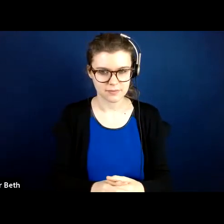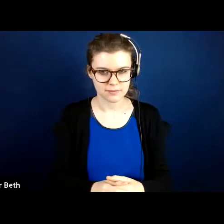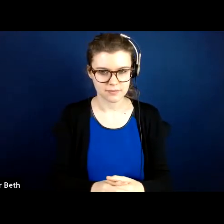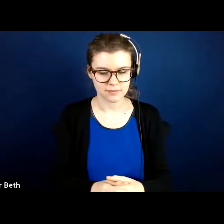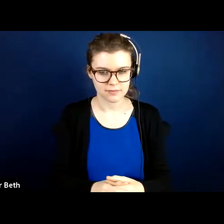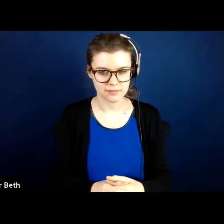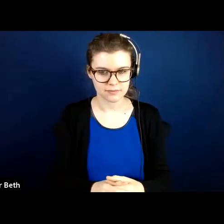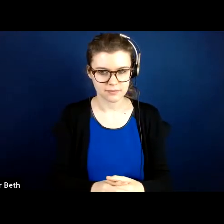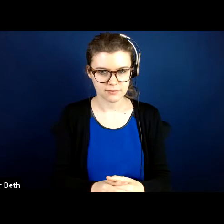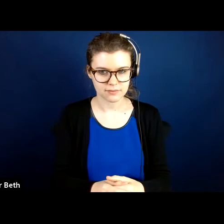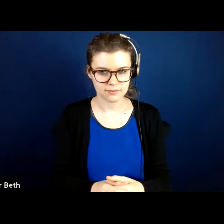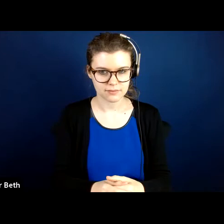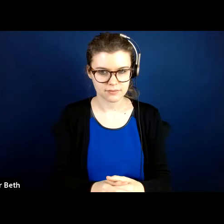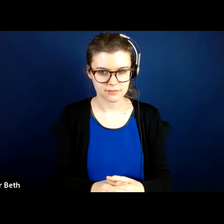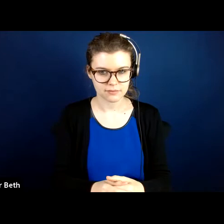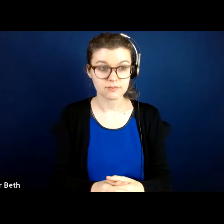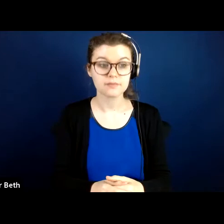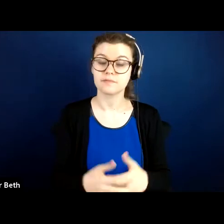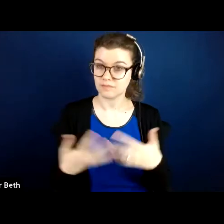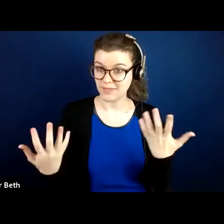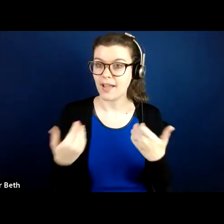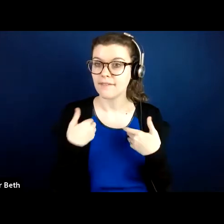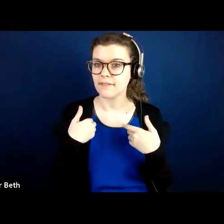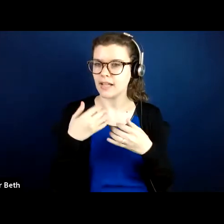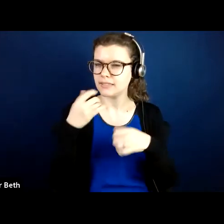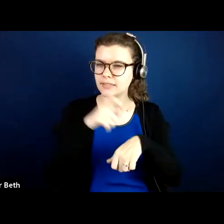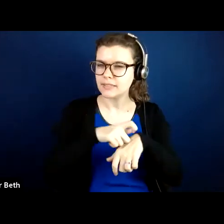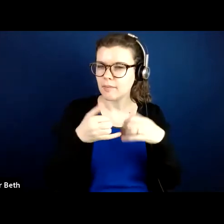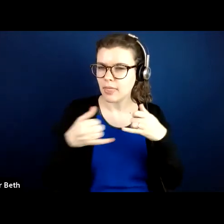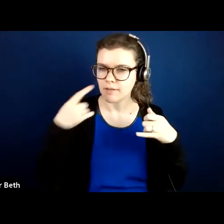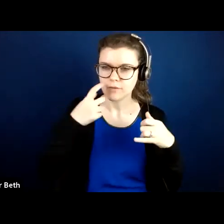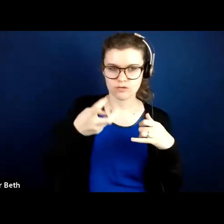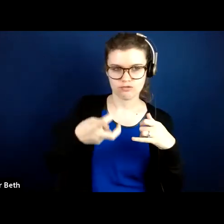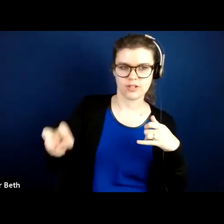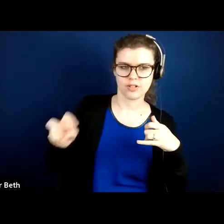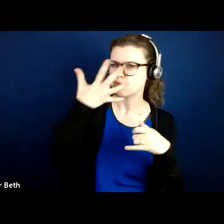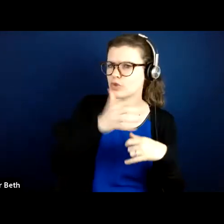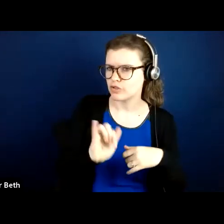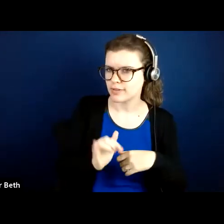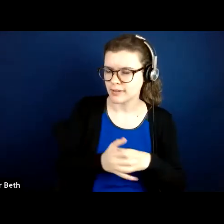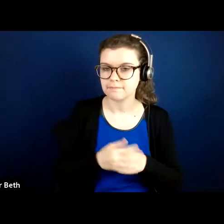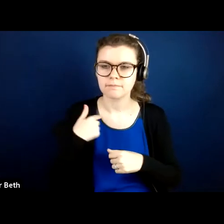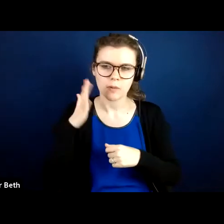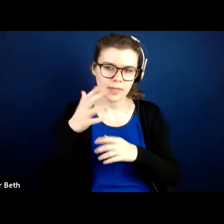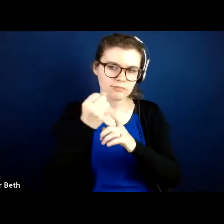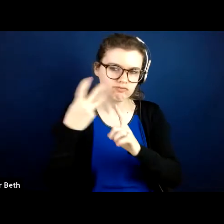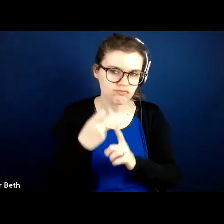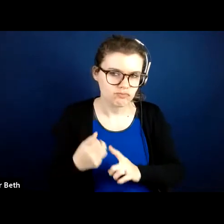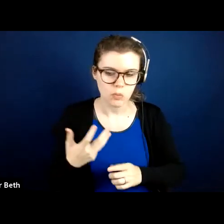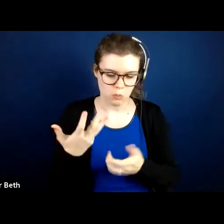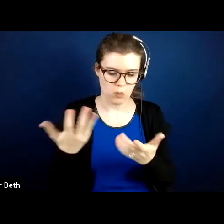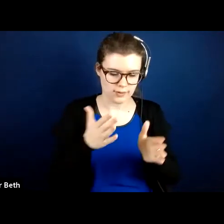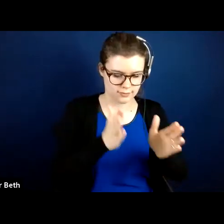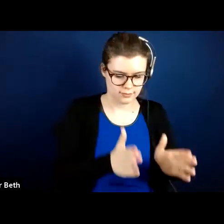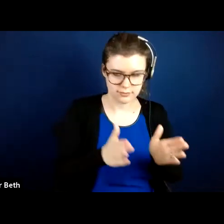The next two slides are going to show a timeline for our transition services. I'm going to describe each section of the timeline, but you